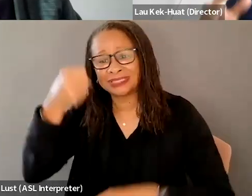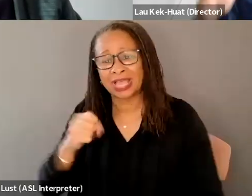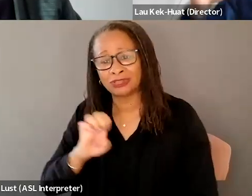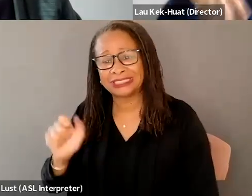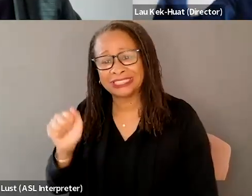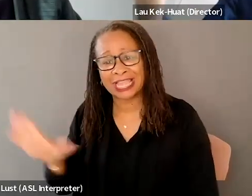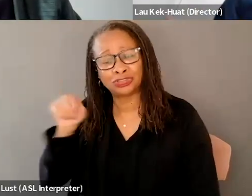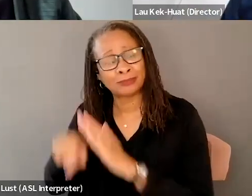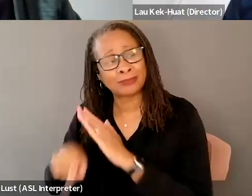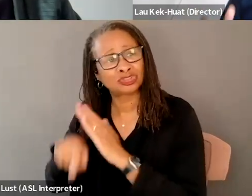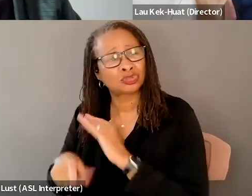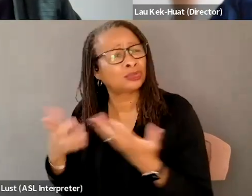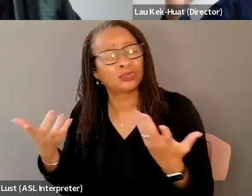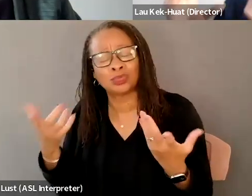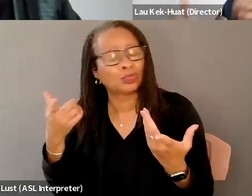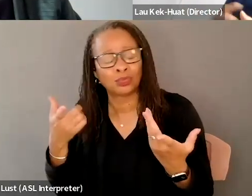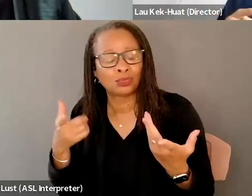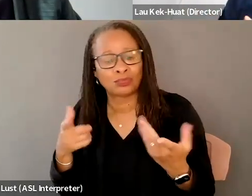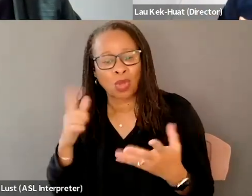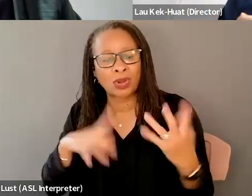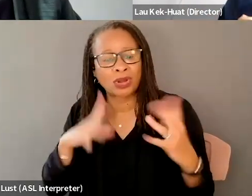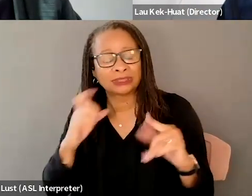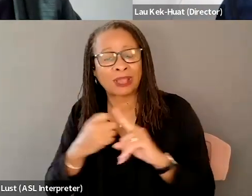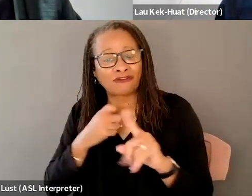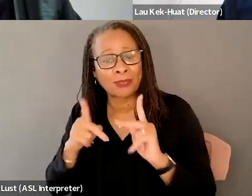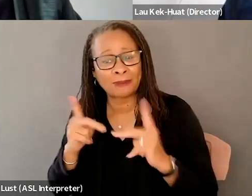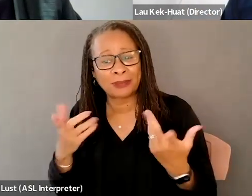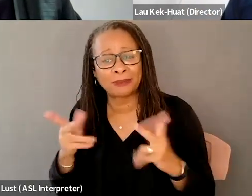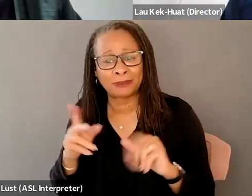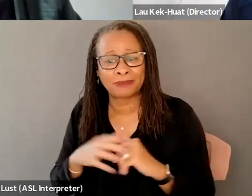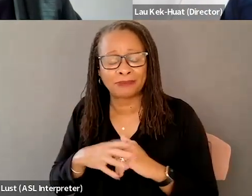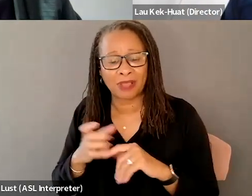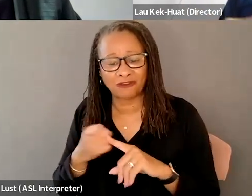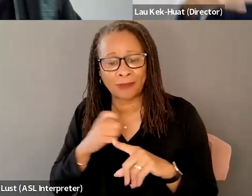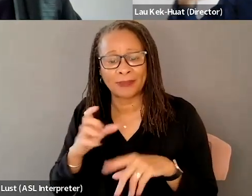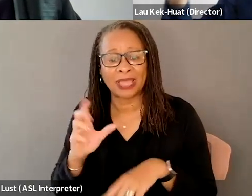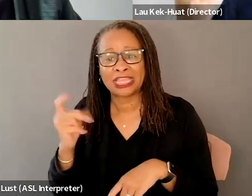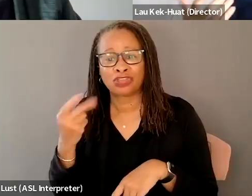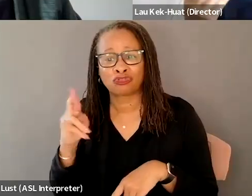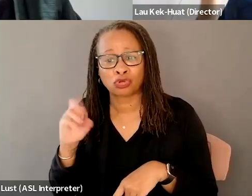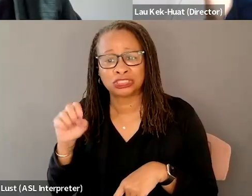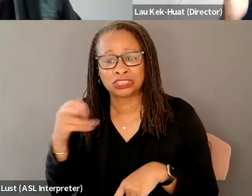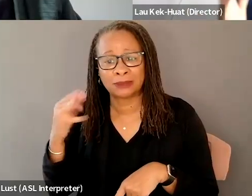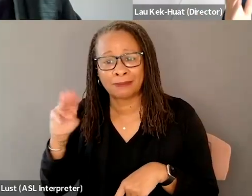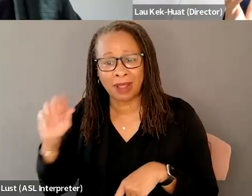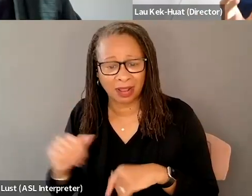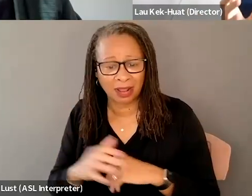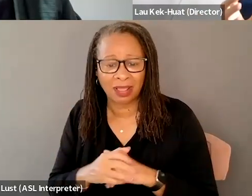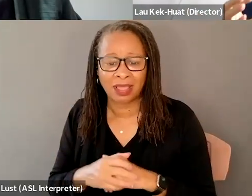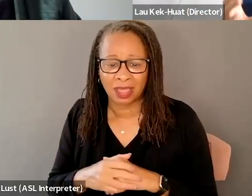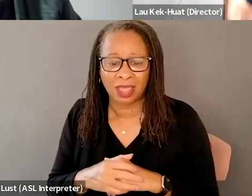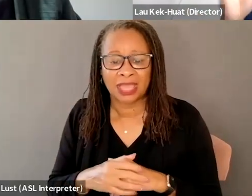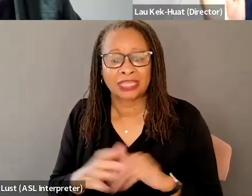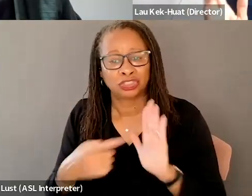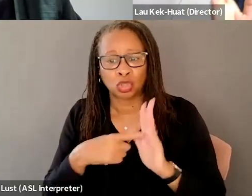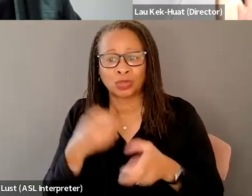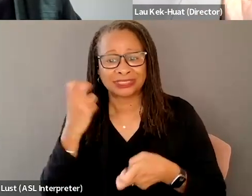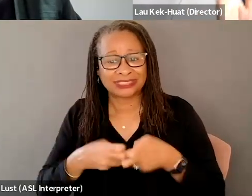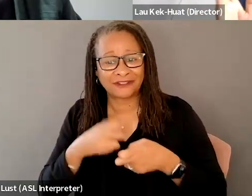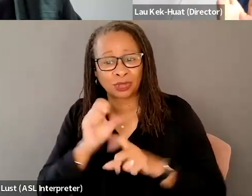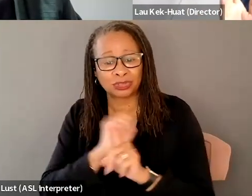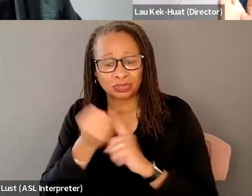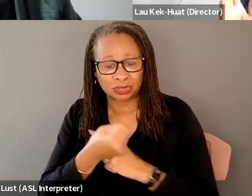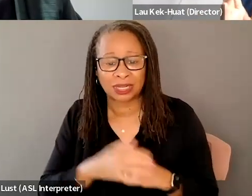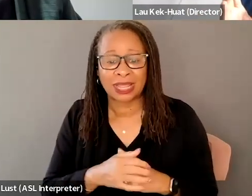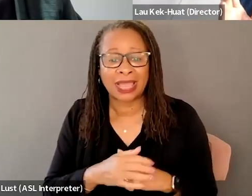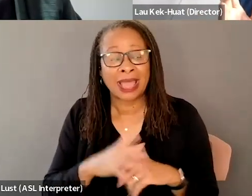massacre, what would you expect from the people from the Hiroshima? He showed in a difficult situation. I do believe it